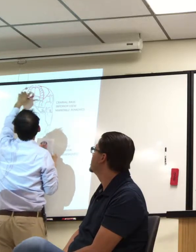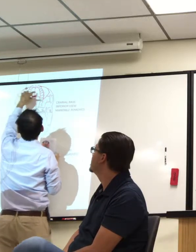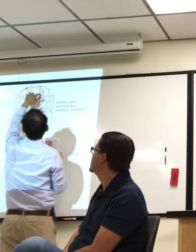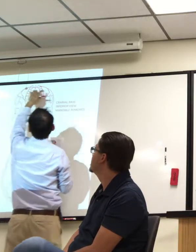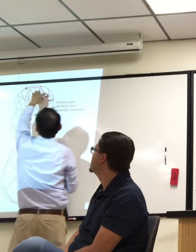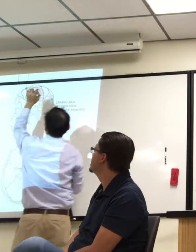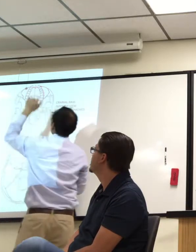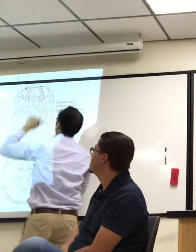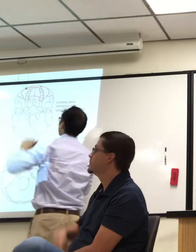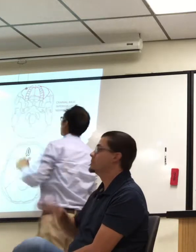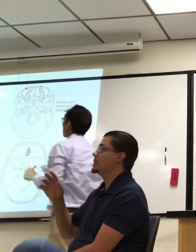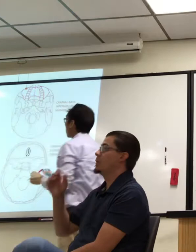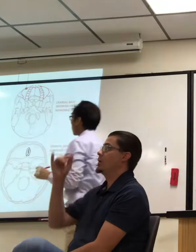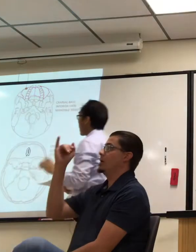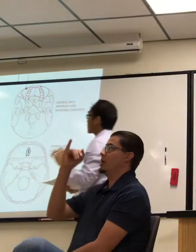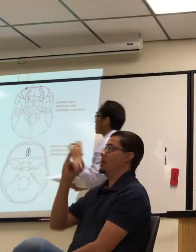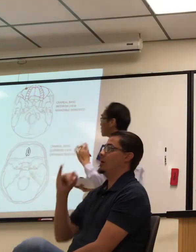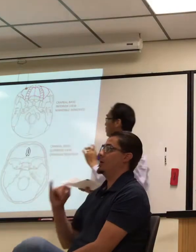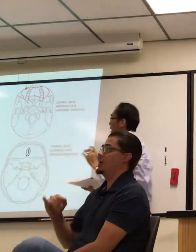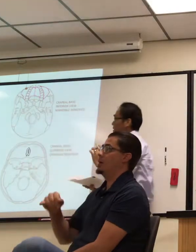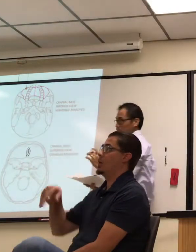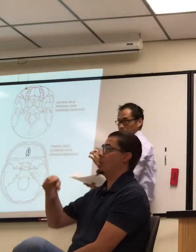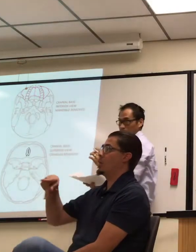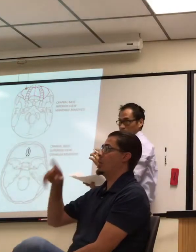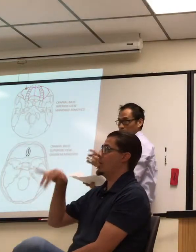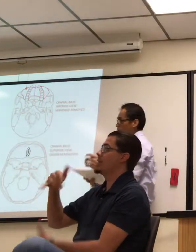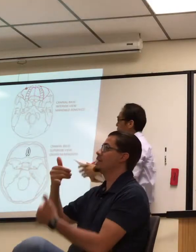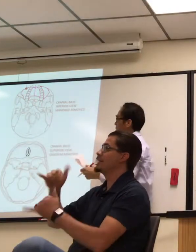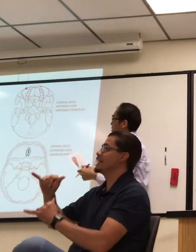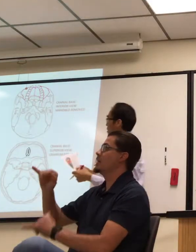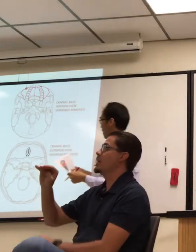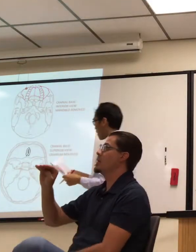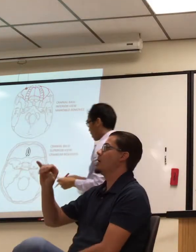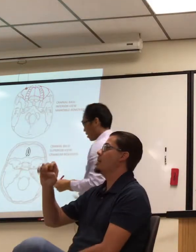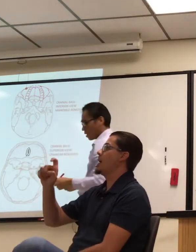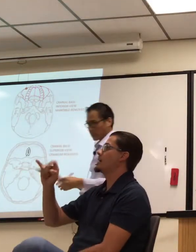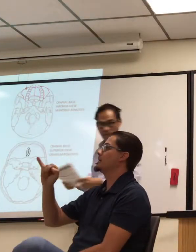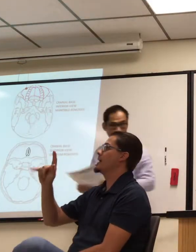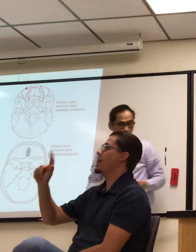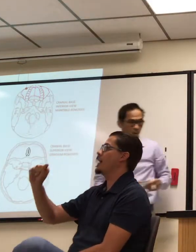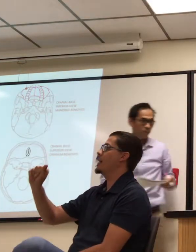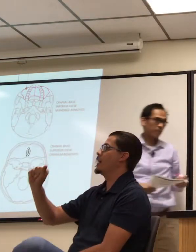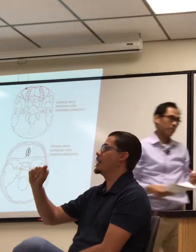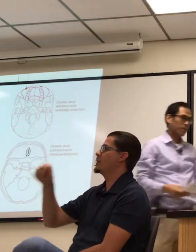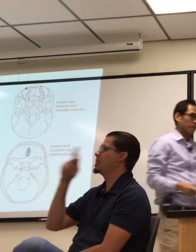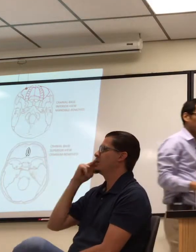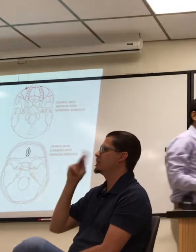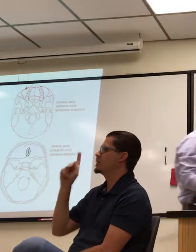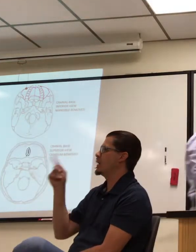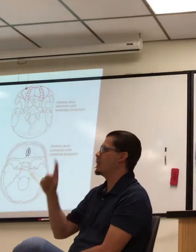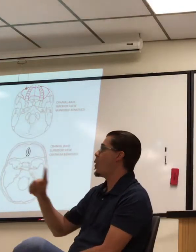Okay, so what I traced in purple, that's still maxilla. And you can see that, let me get my pointer.